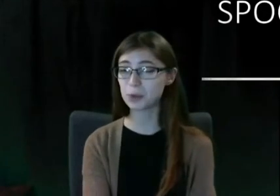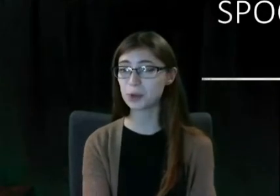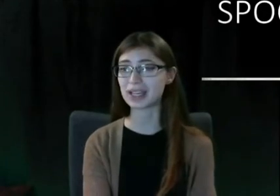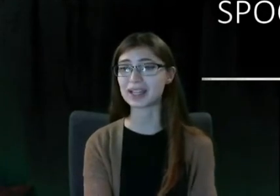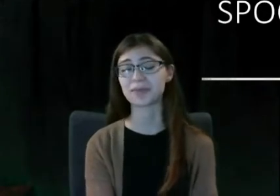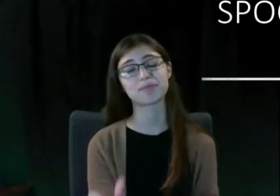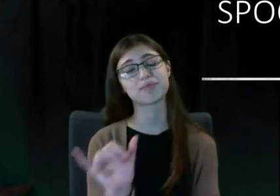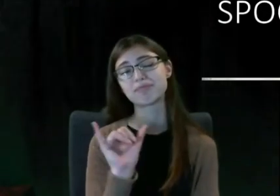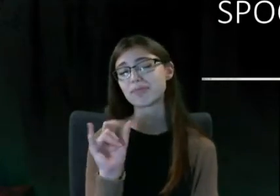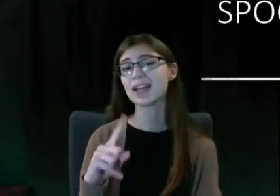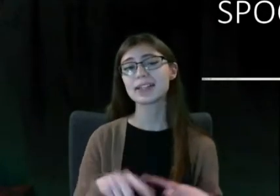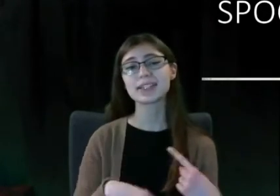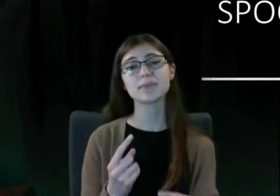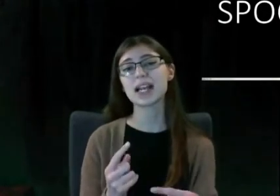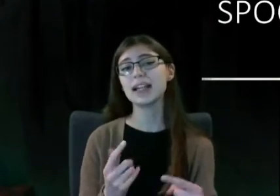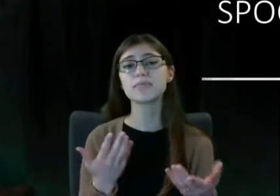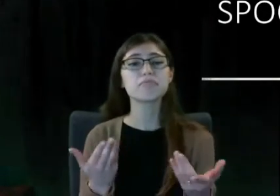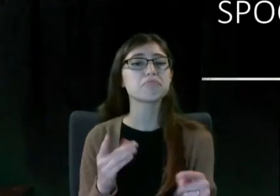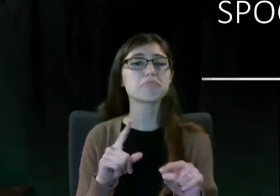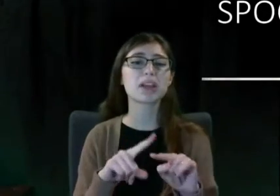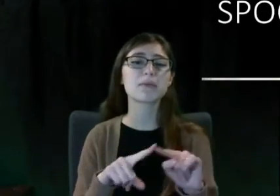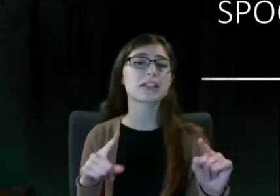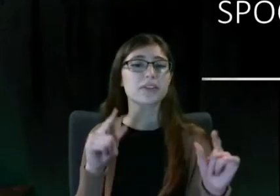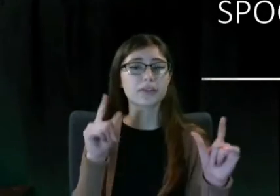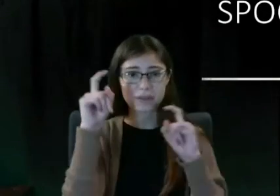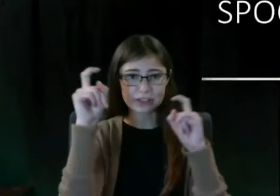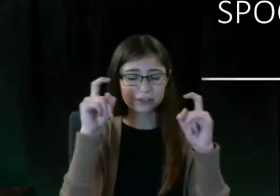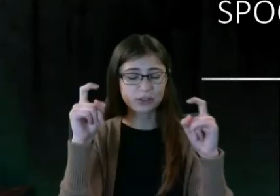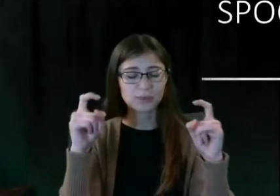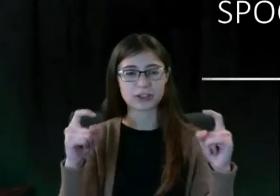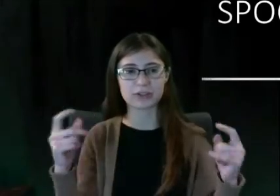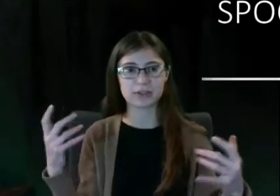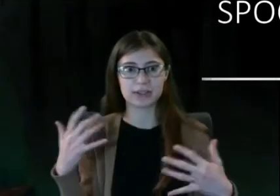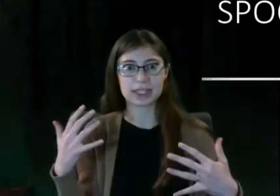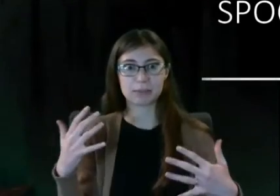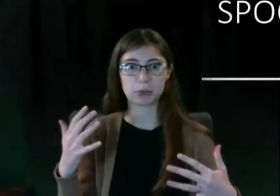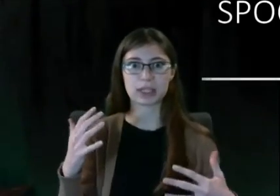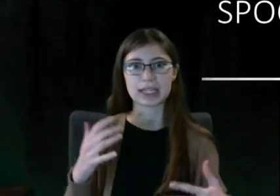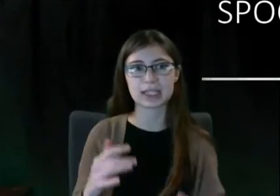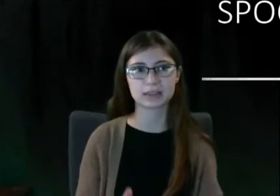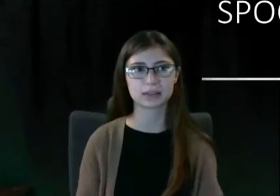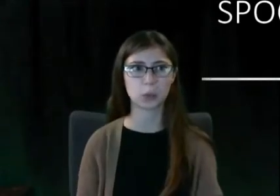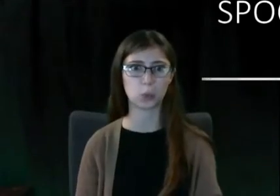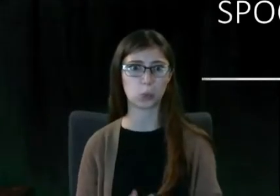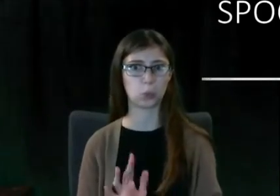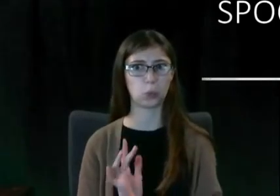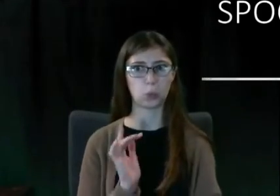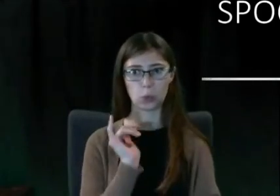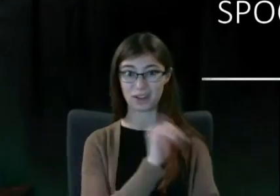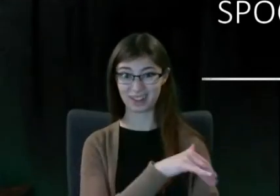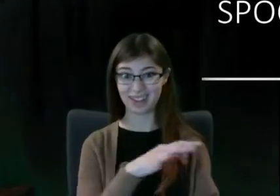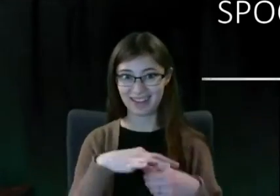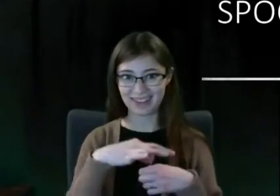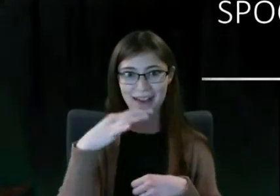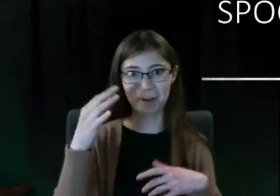Spooky. Same sign, maybe a different facial expression. Spooky. Ooh, that ghost